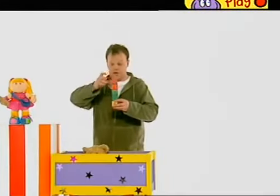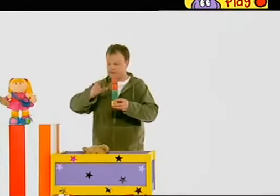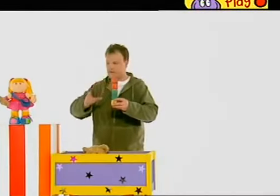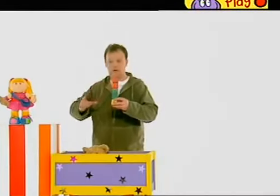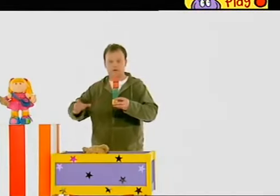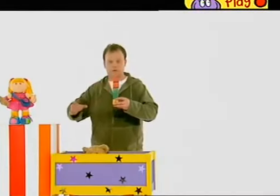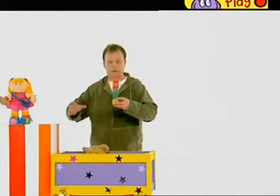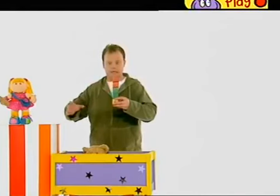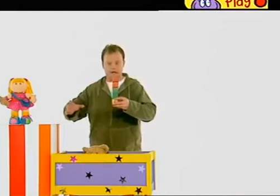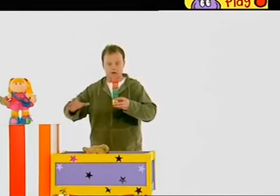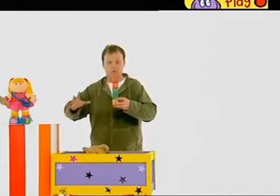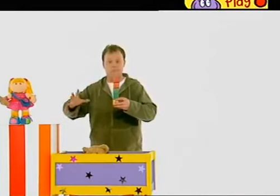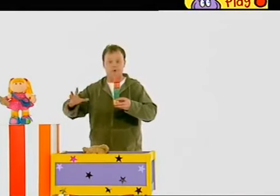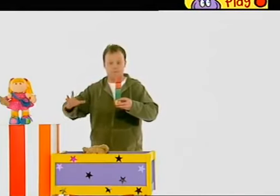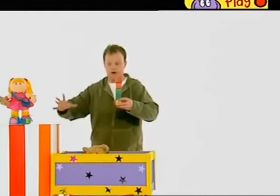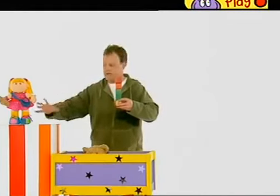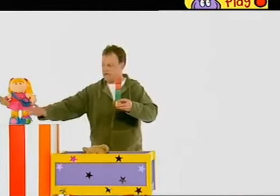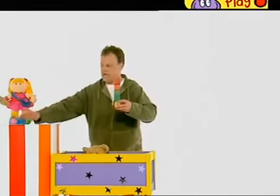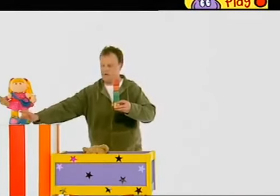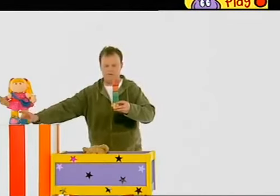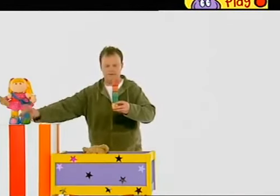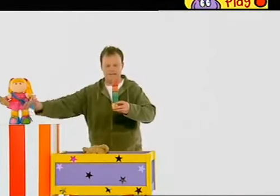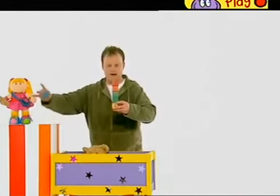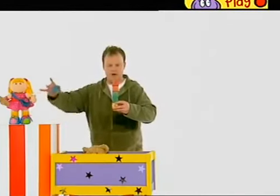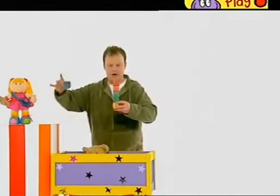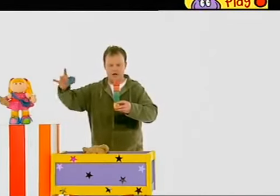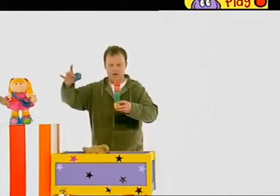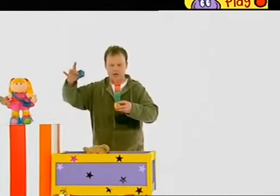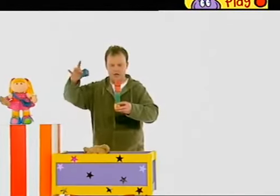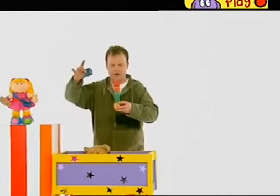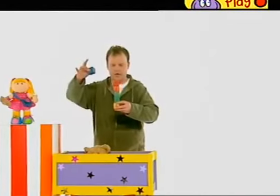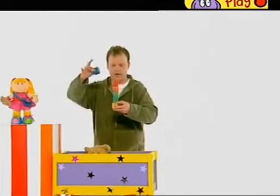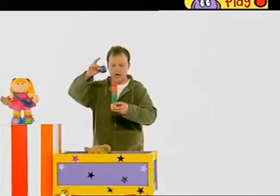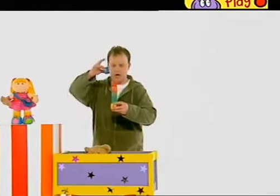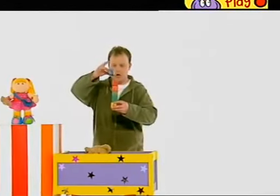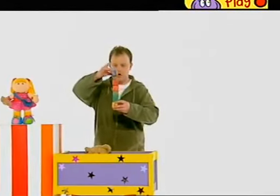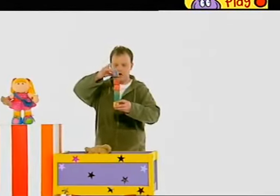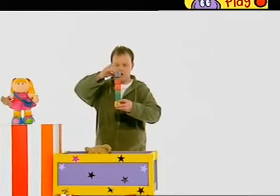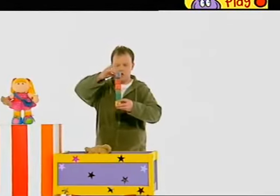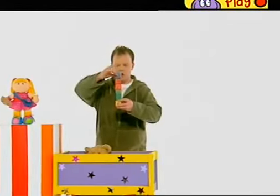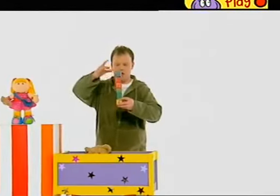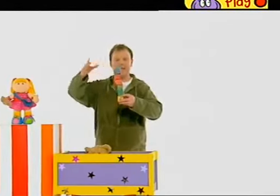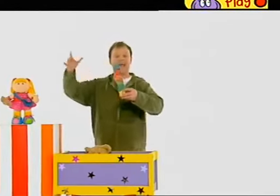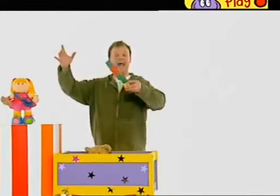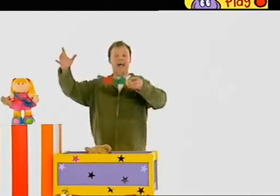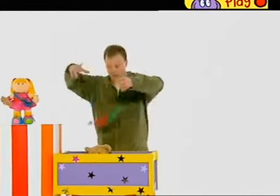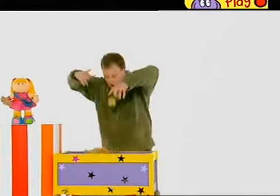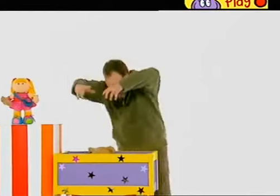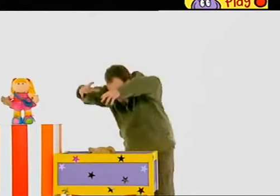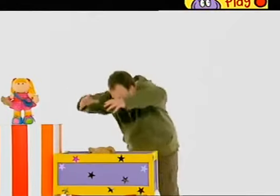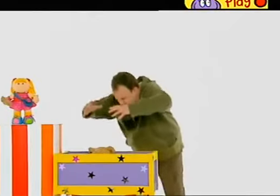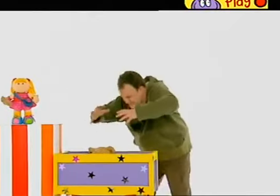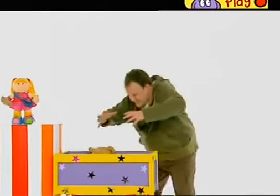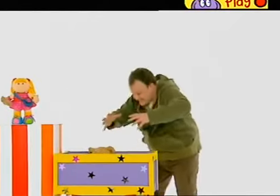toys. What do you think? One more brick for the tower. Here we go. Yeah! Oh!